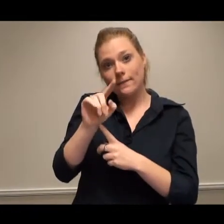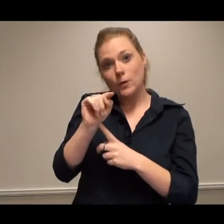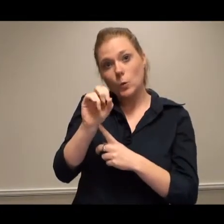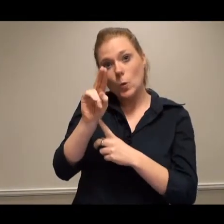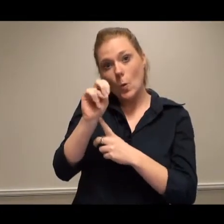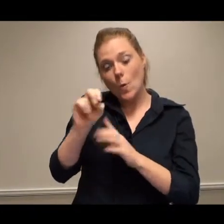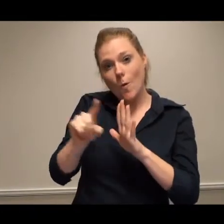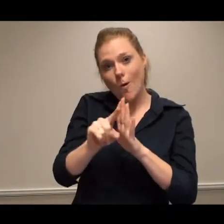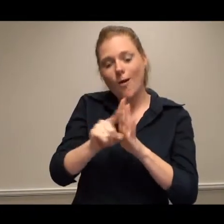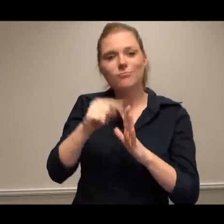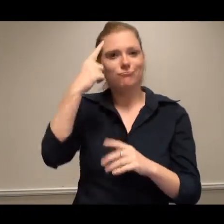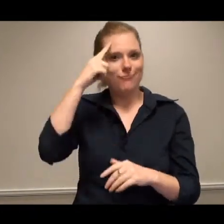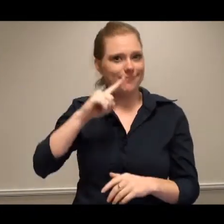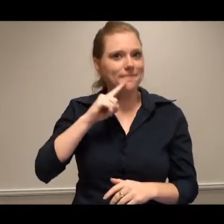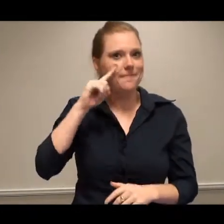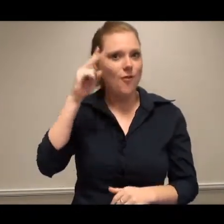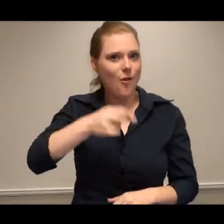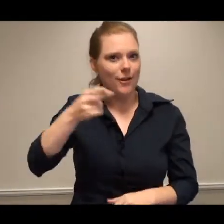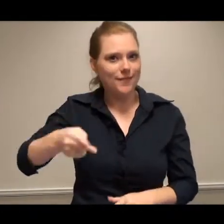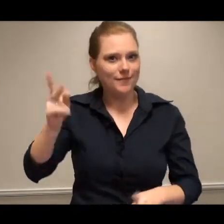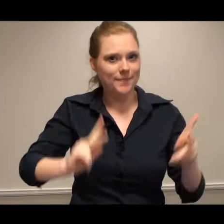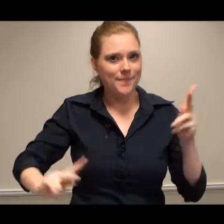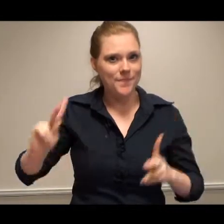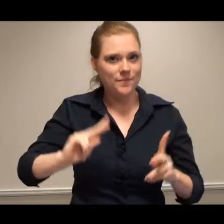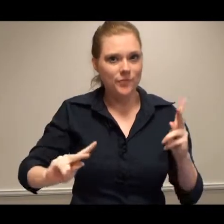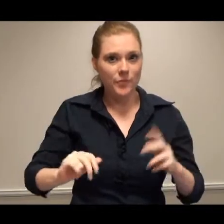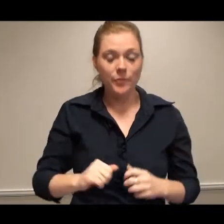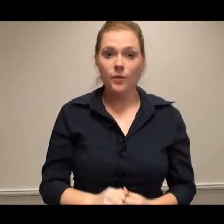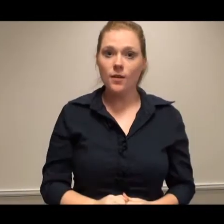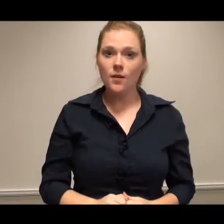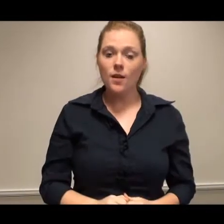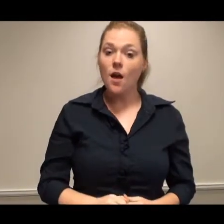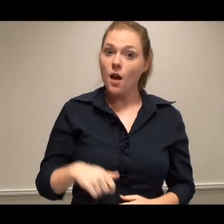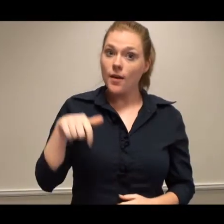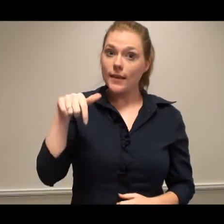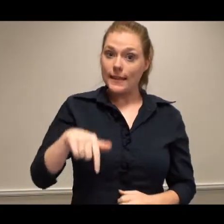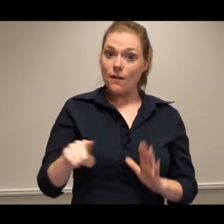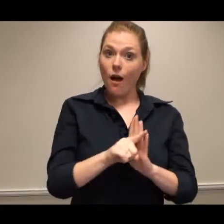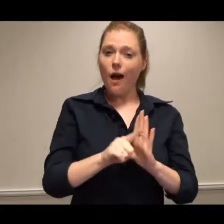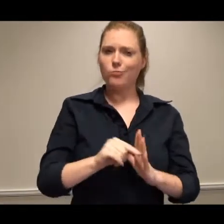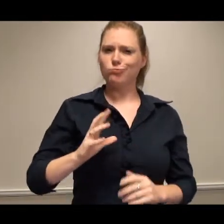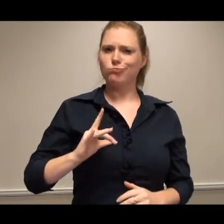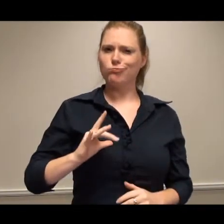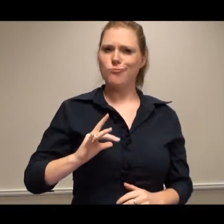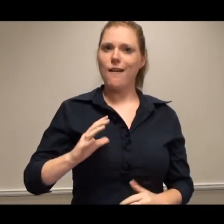The special features of this alarm are that it has a bed shaker device,